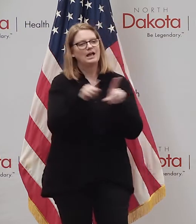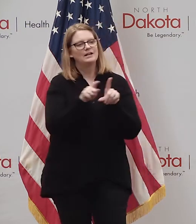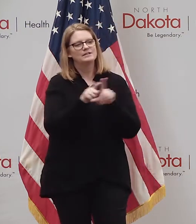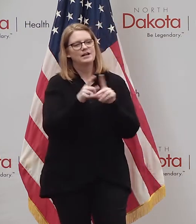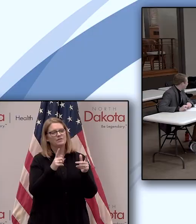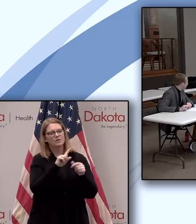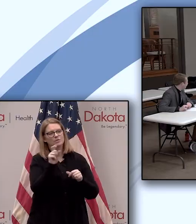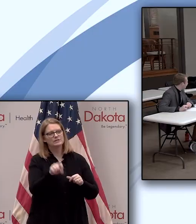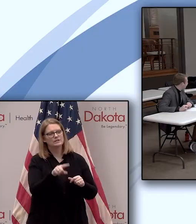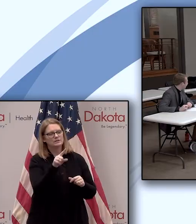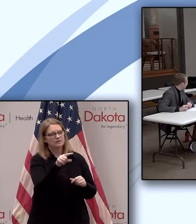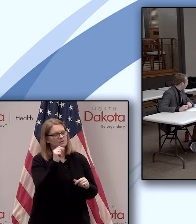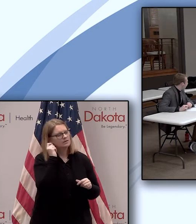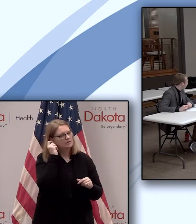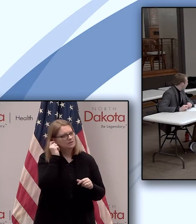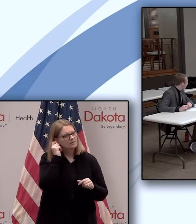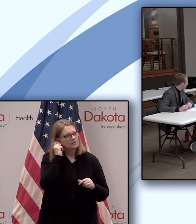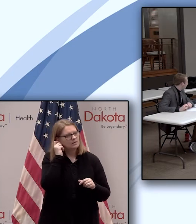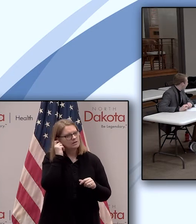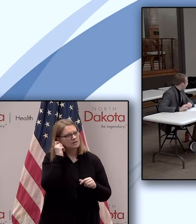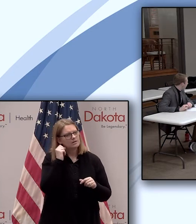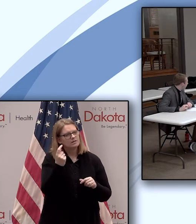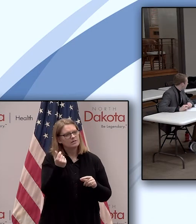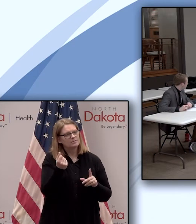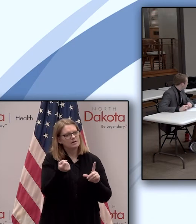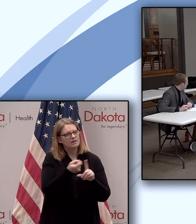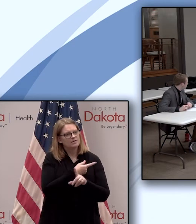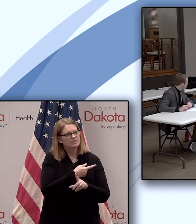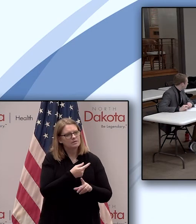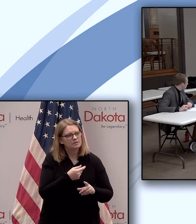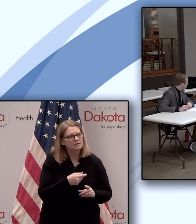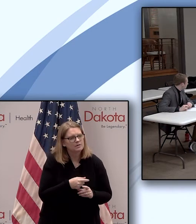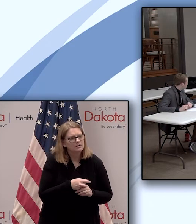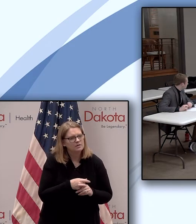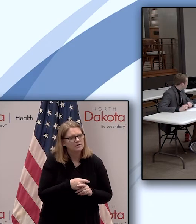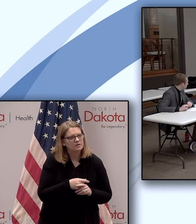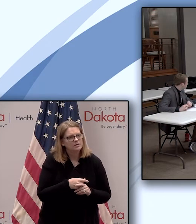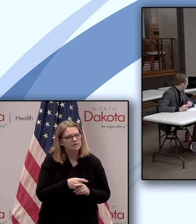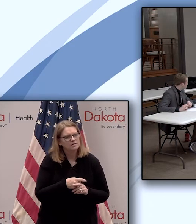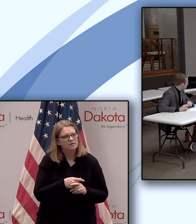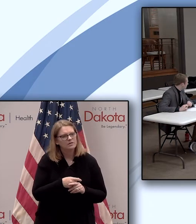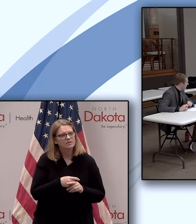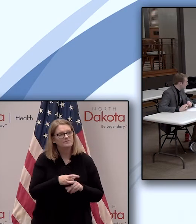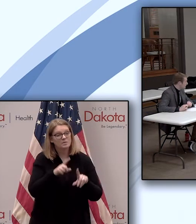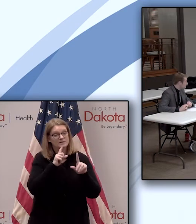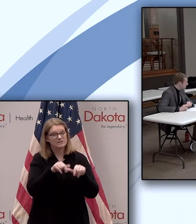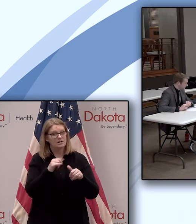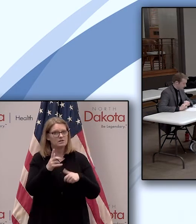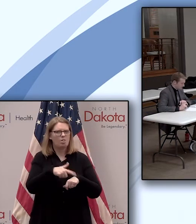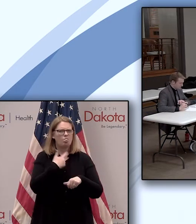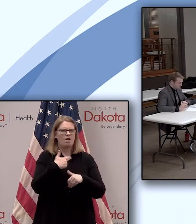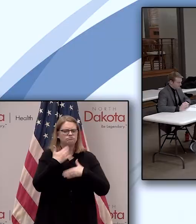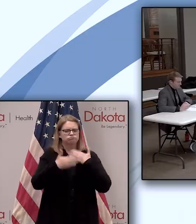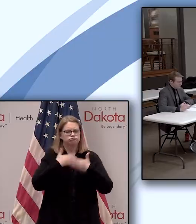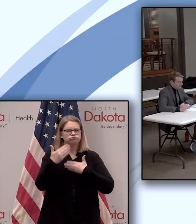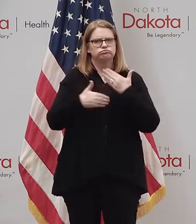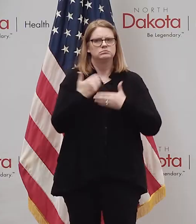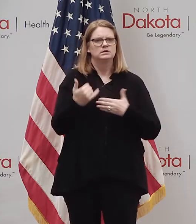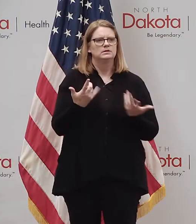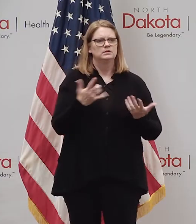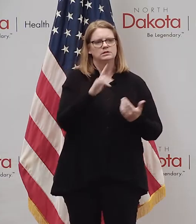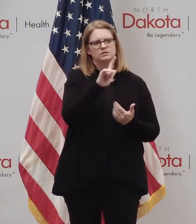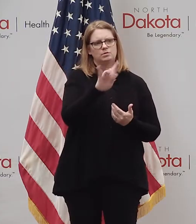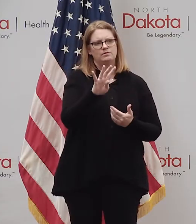Sure. But just a little off topic, what's your current turnaround time for results? Anywhere